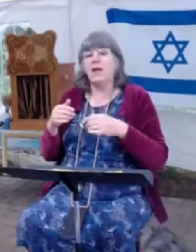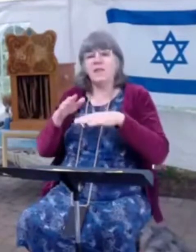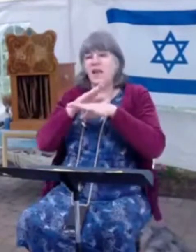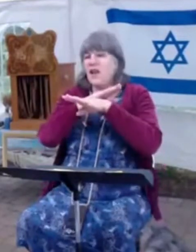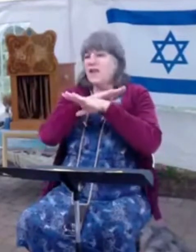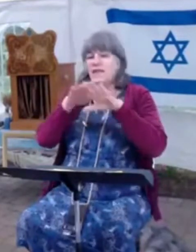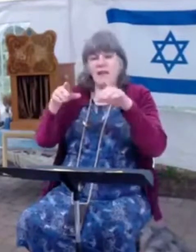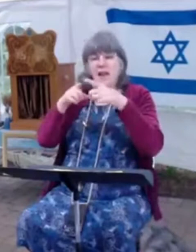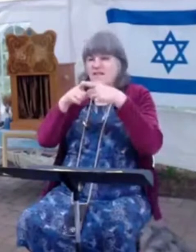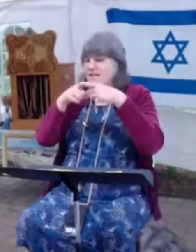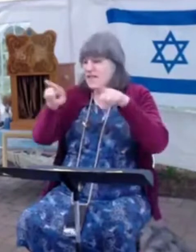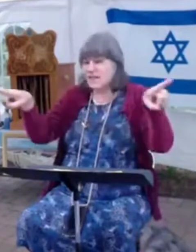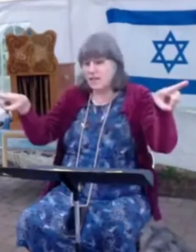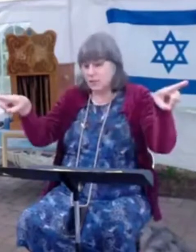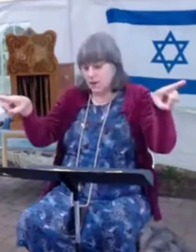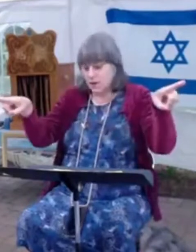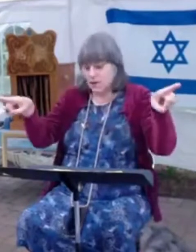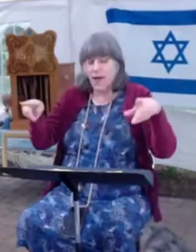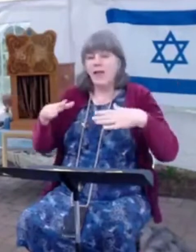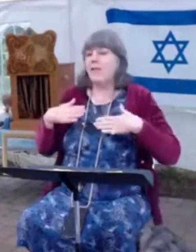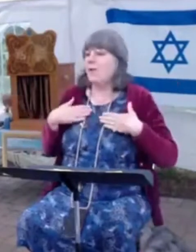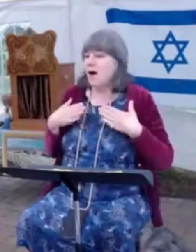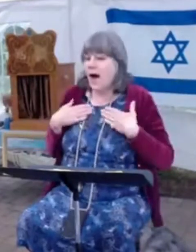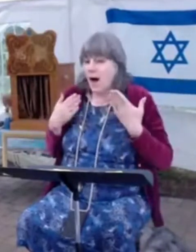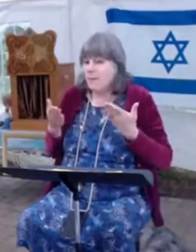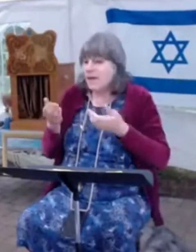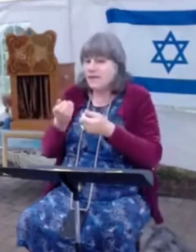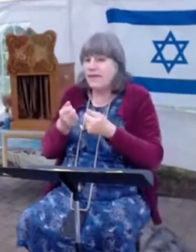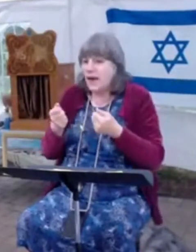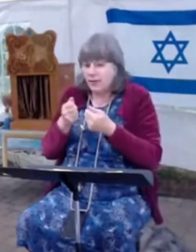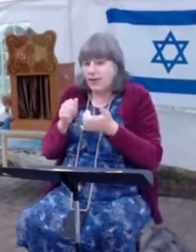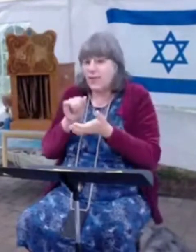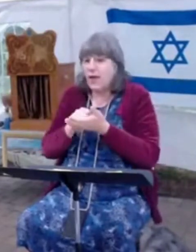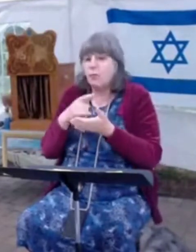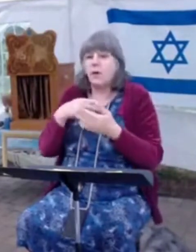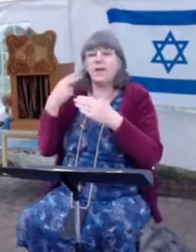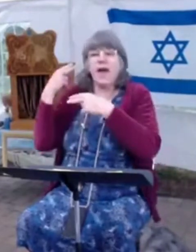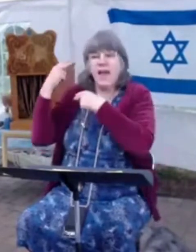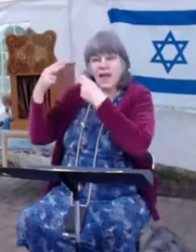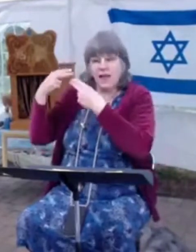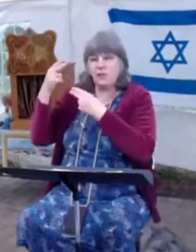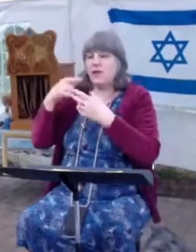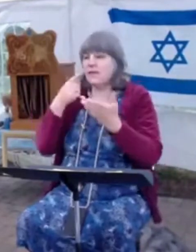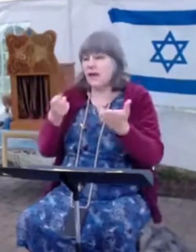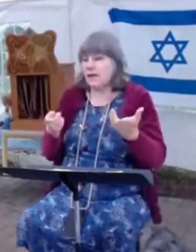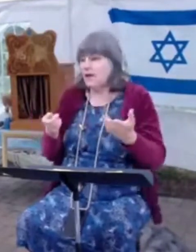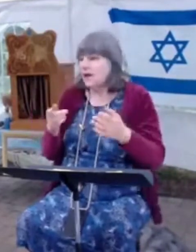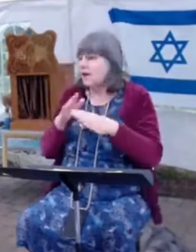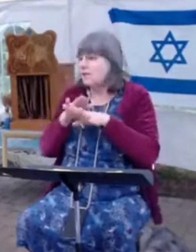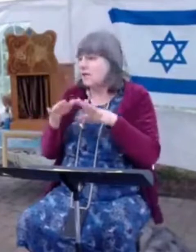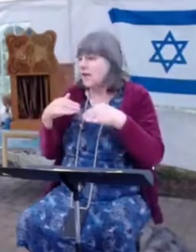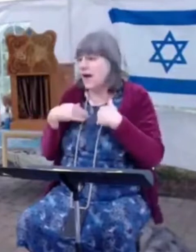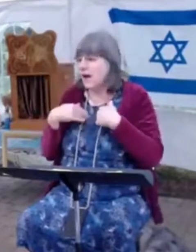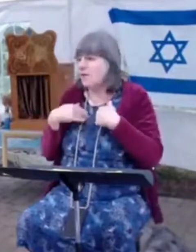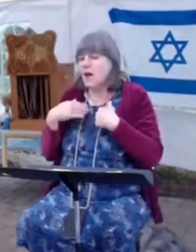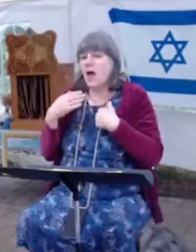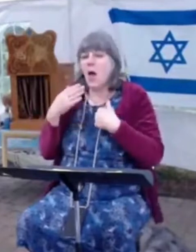dissensions and in happy conditions, without any misfortunes falling upon them till they